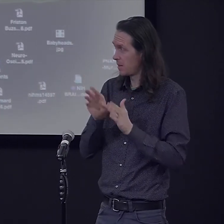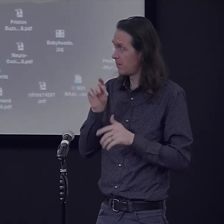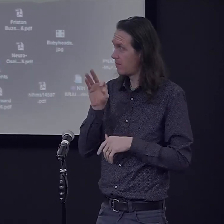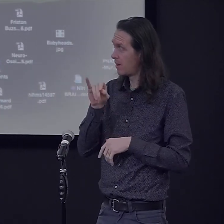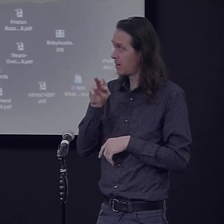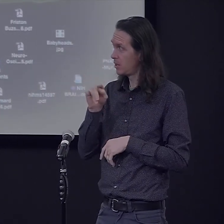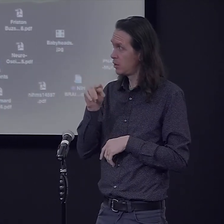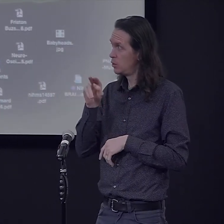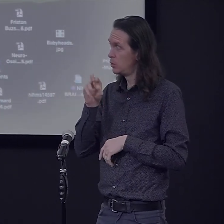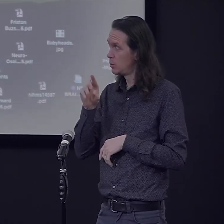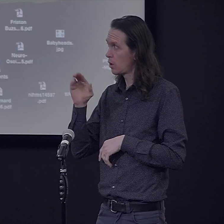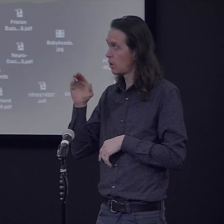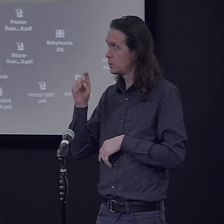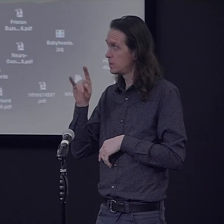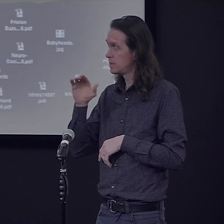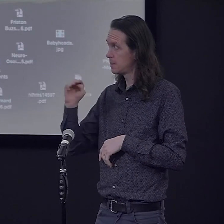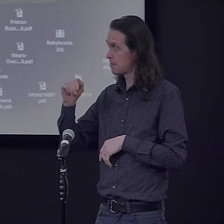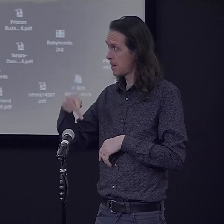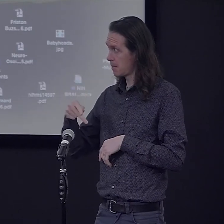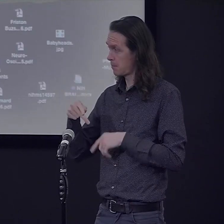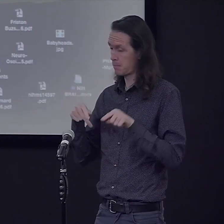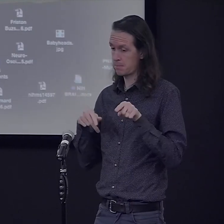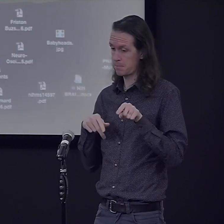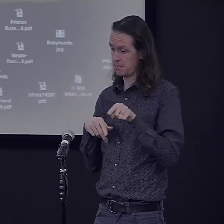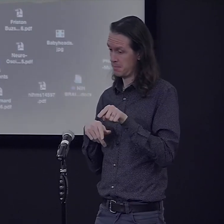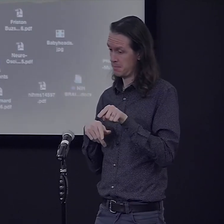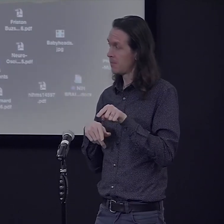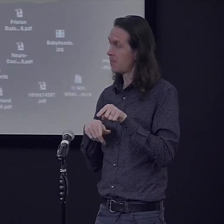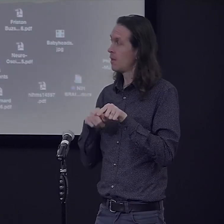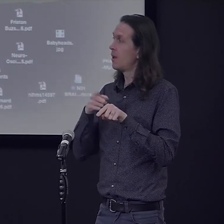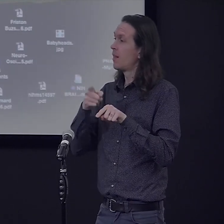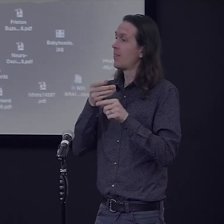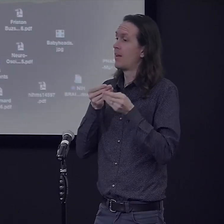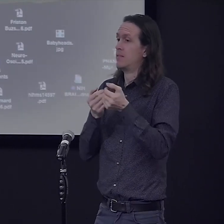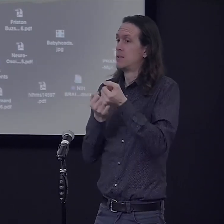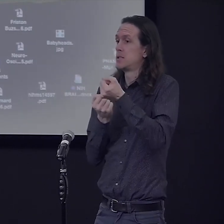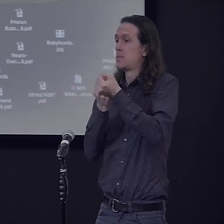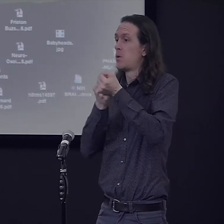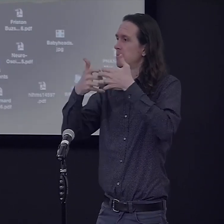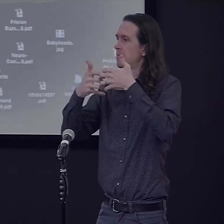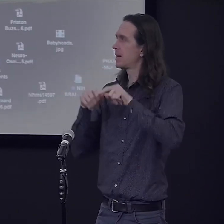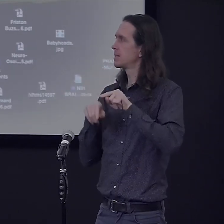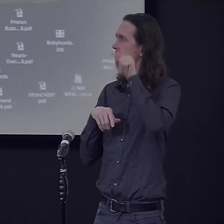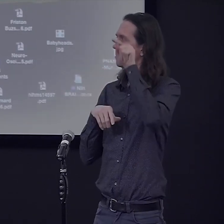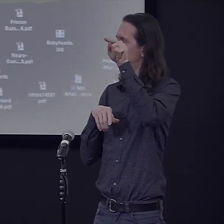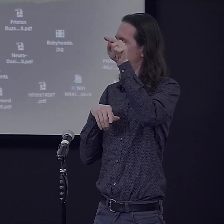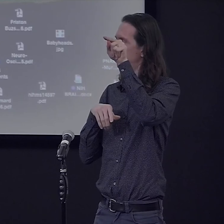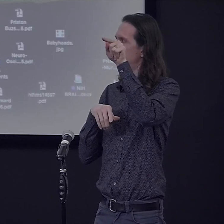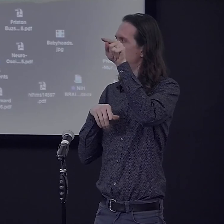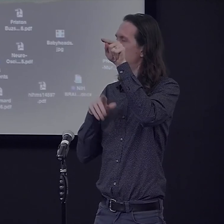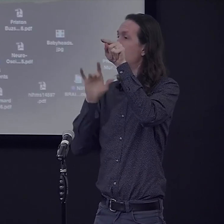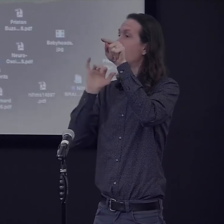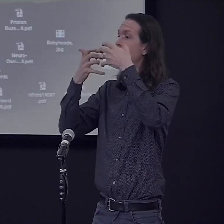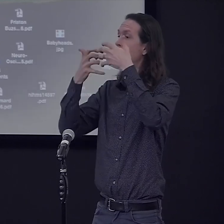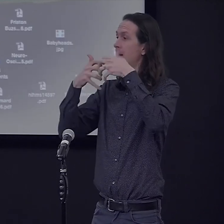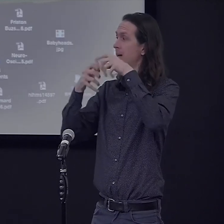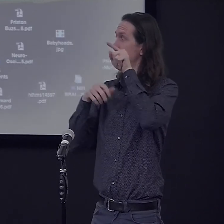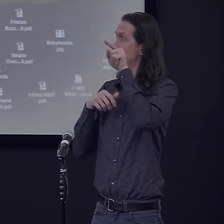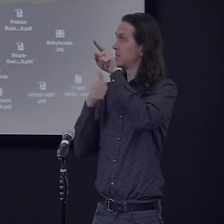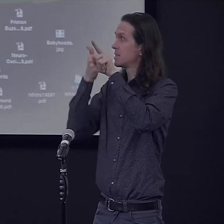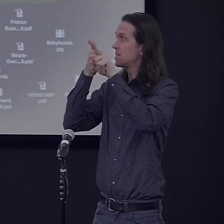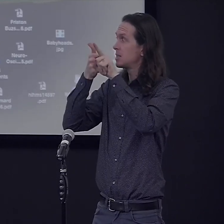um the process of developing the fine-tuned maps if it whether